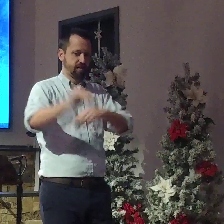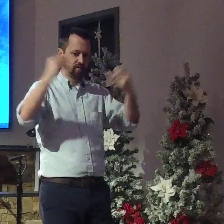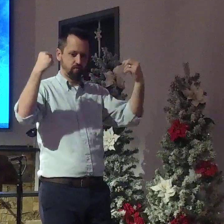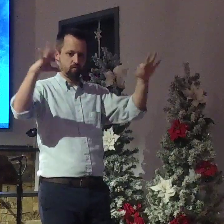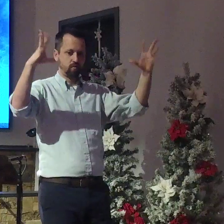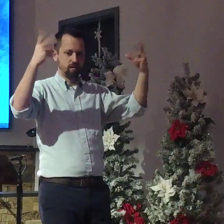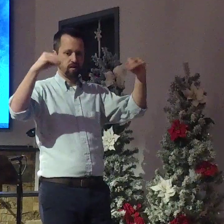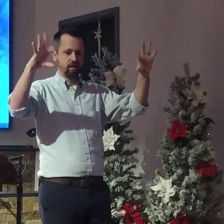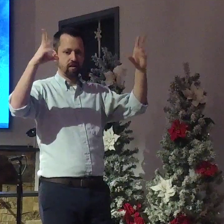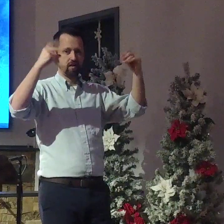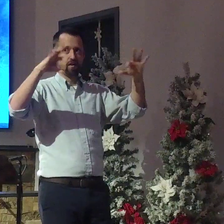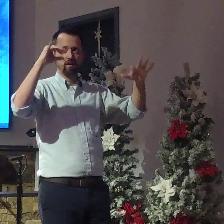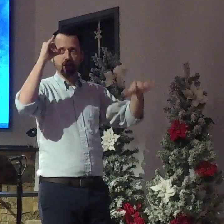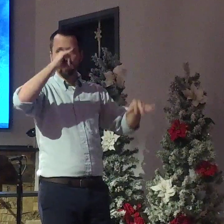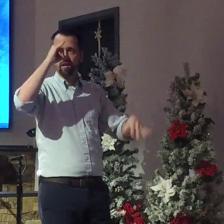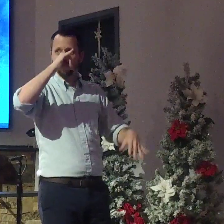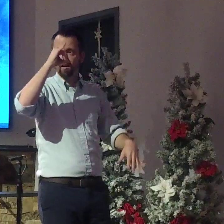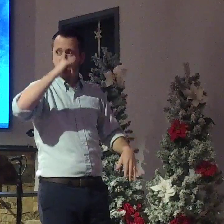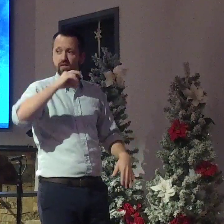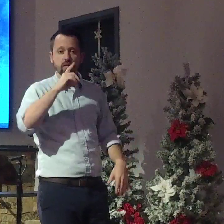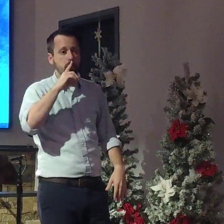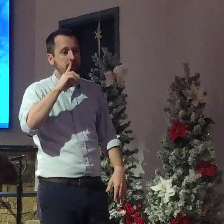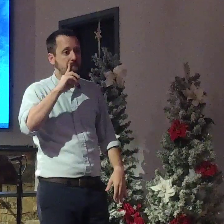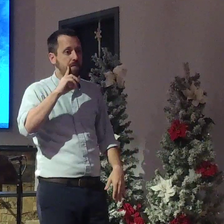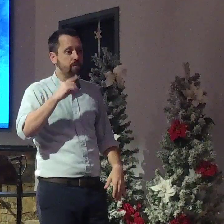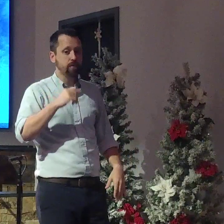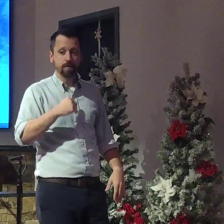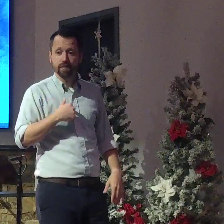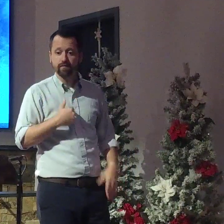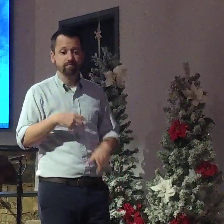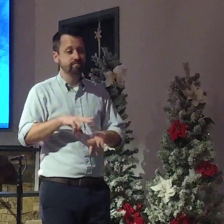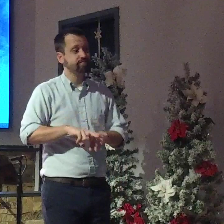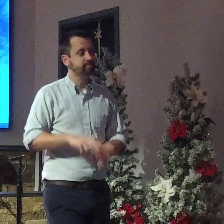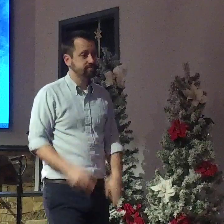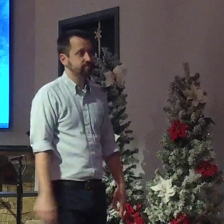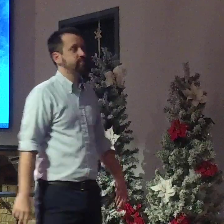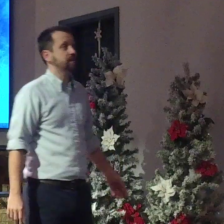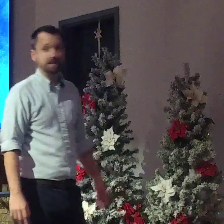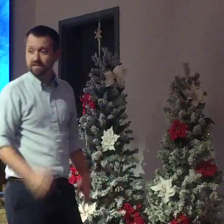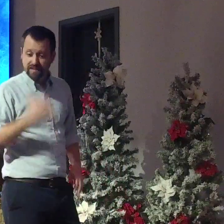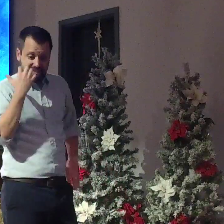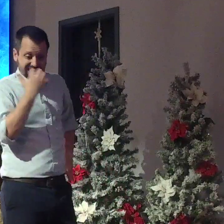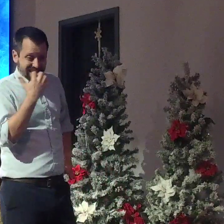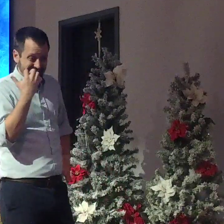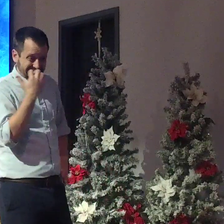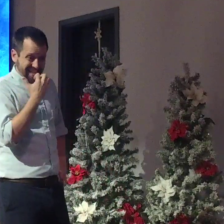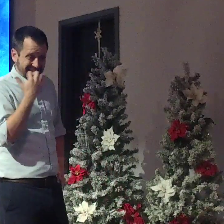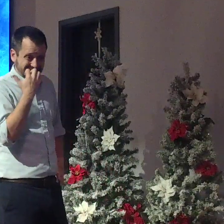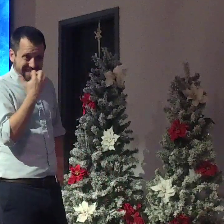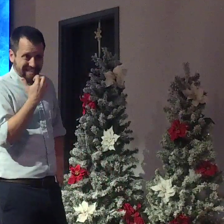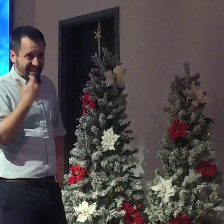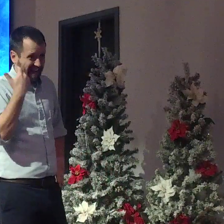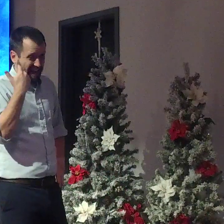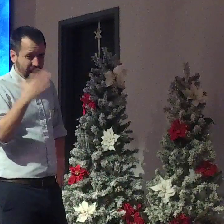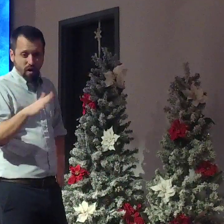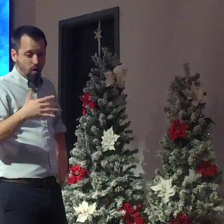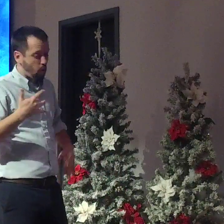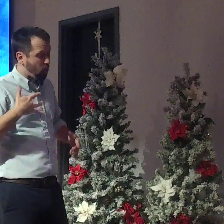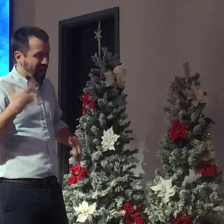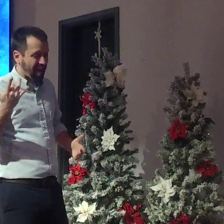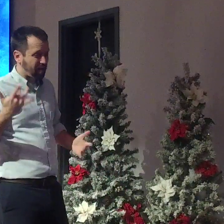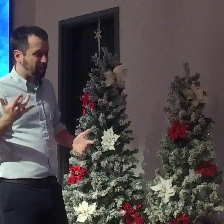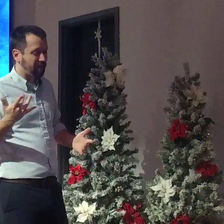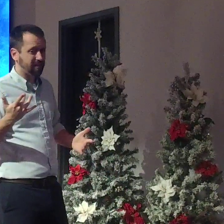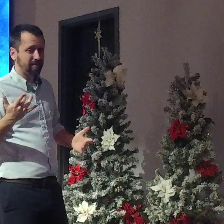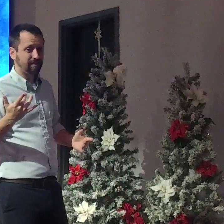routine when you get to the airport, you drop off your luggage. After you drop off your luggage, you walk up the steps or you take the escalator up one floor, and then you got to